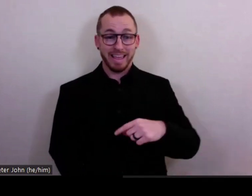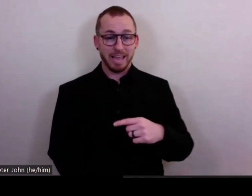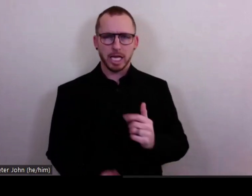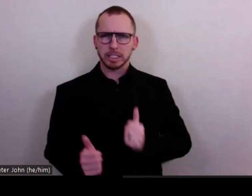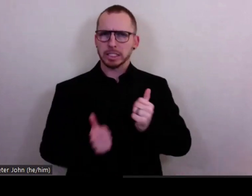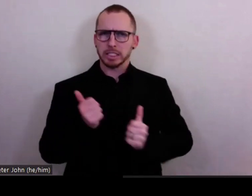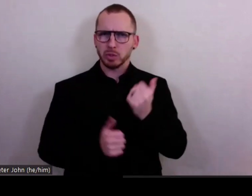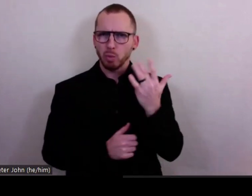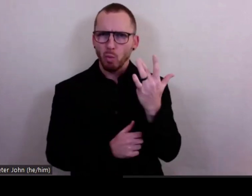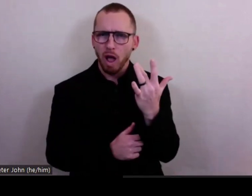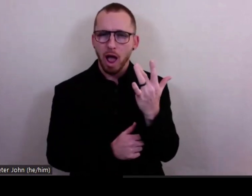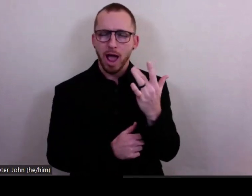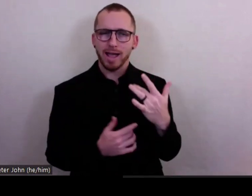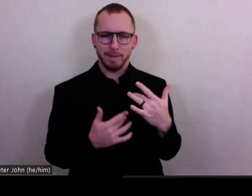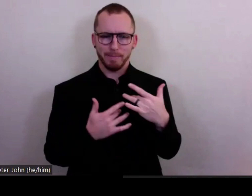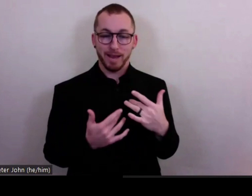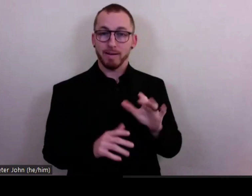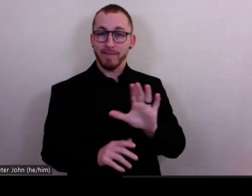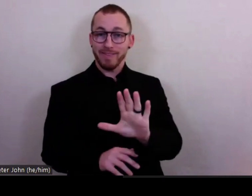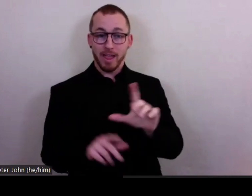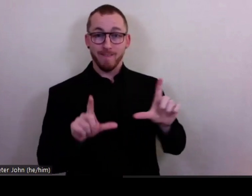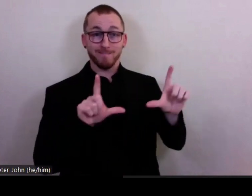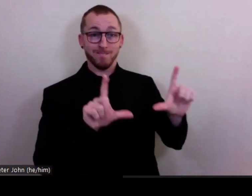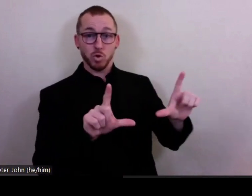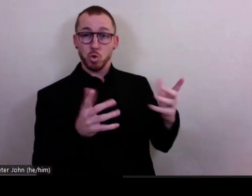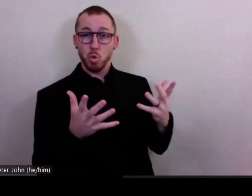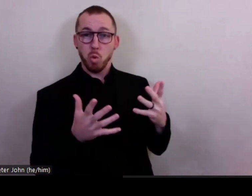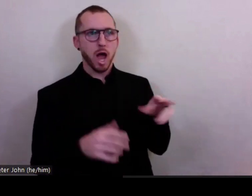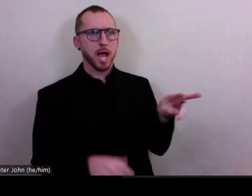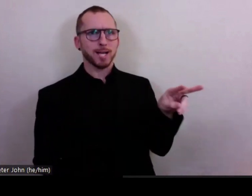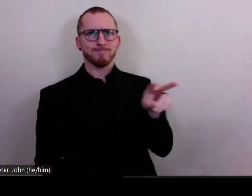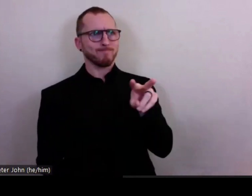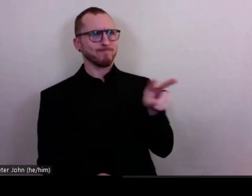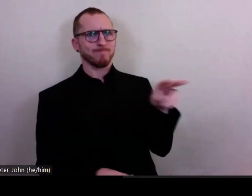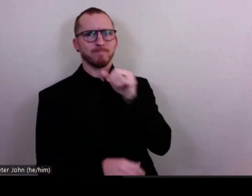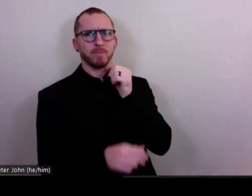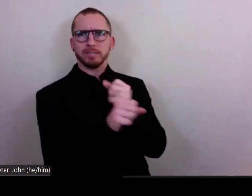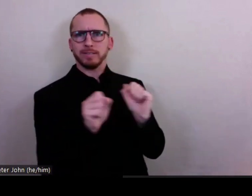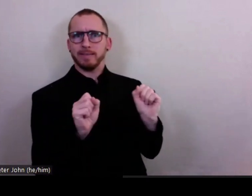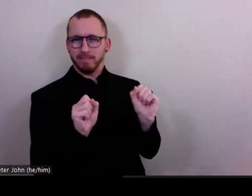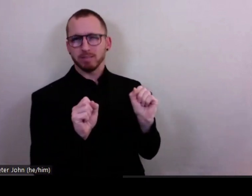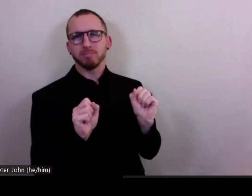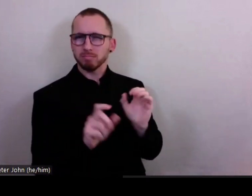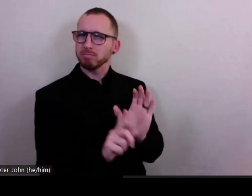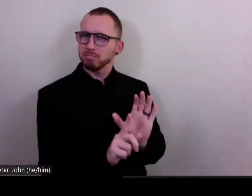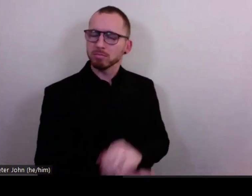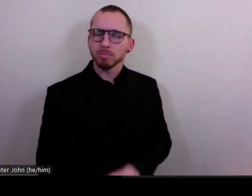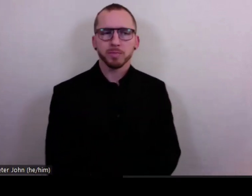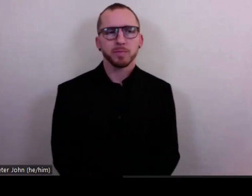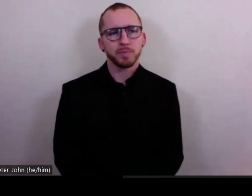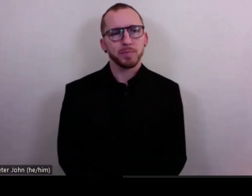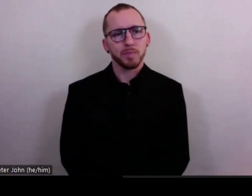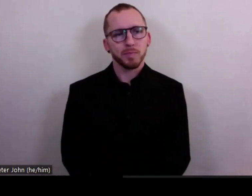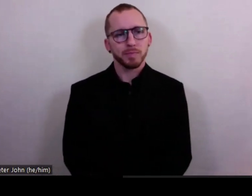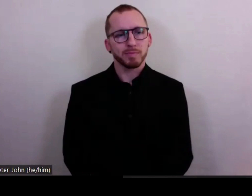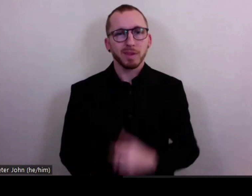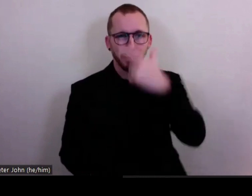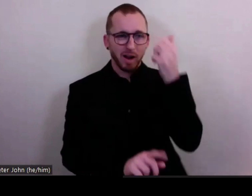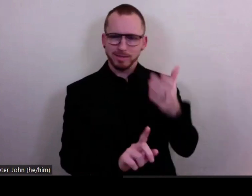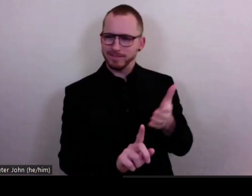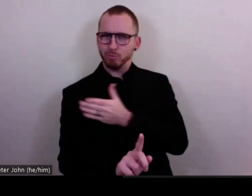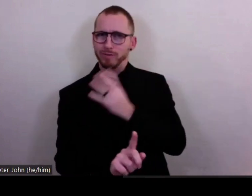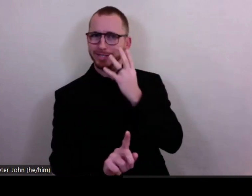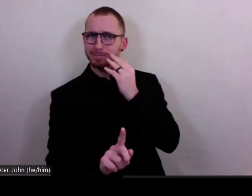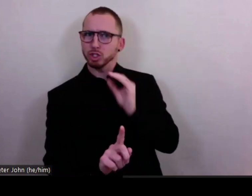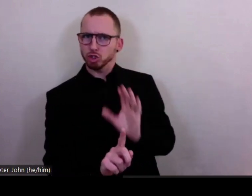Excessively negative and oppositional. Right? We have a no plan, right? I think we've all have experienced a young child